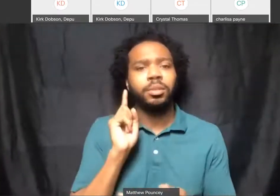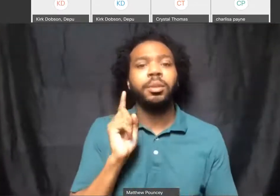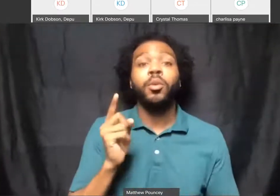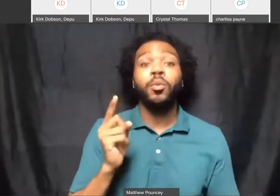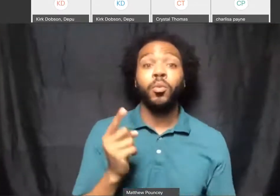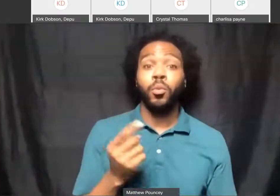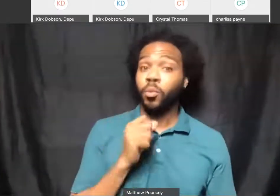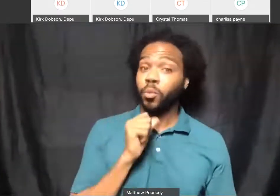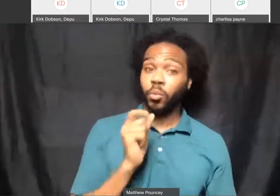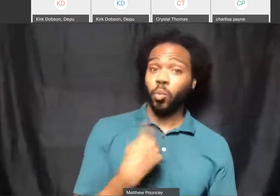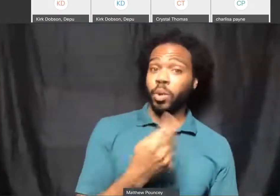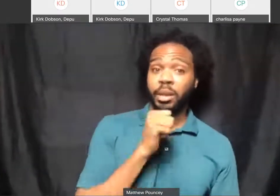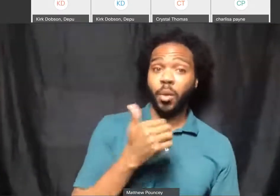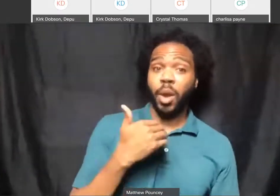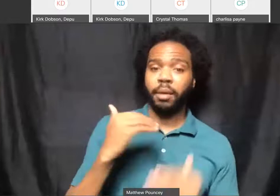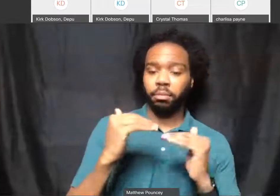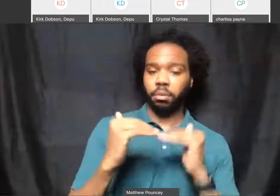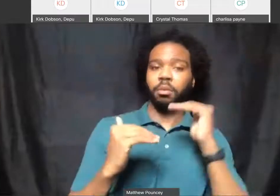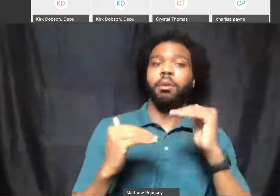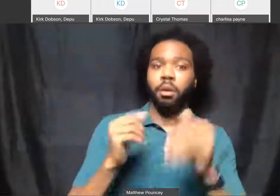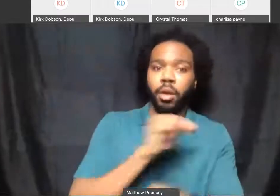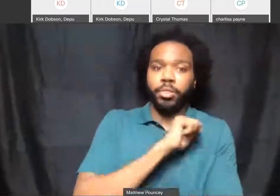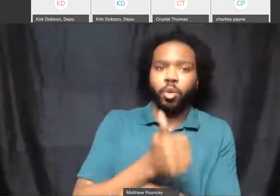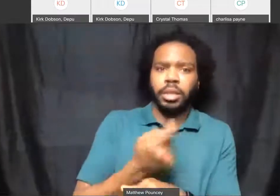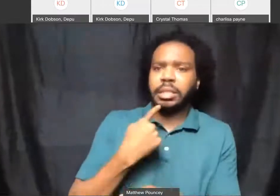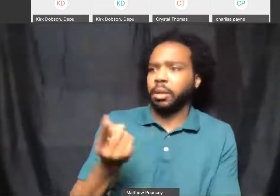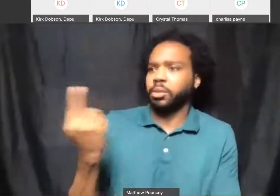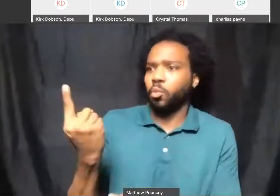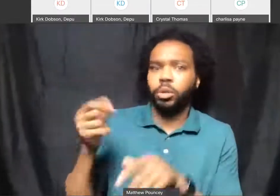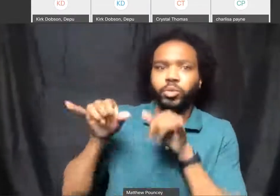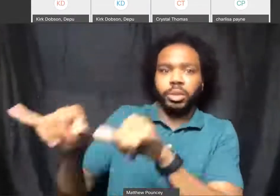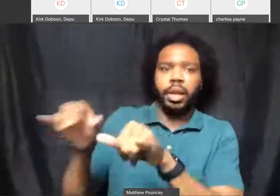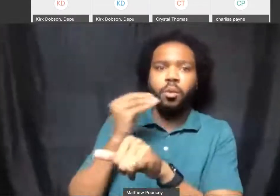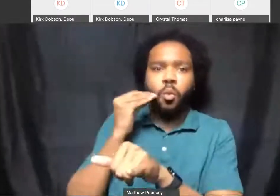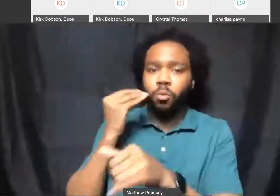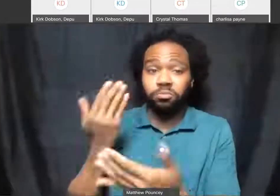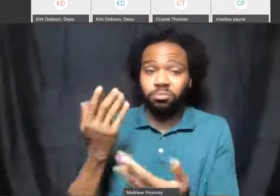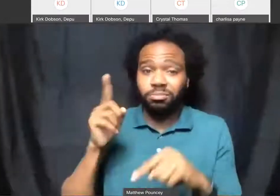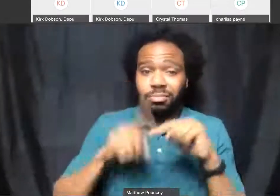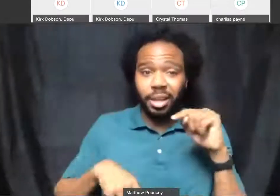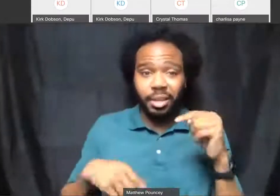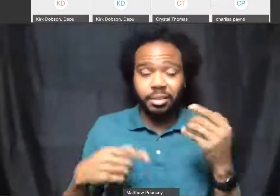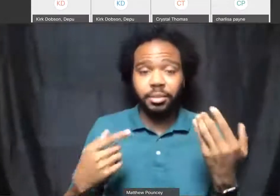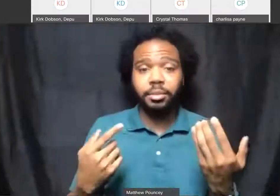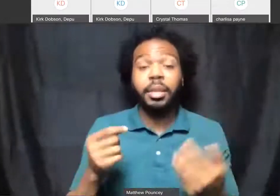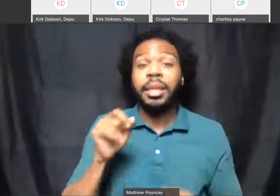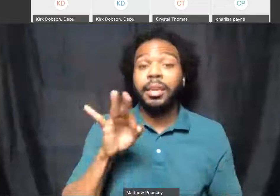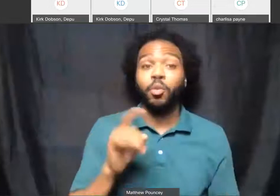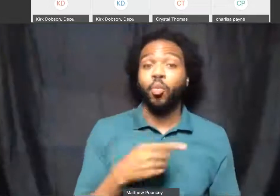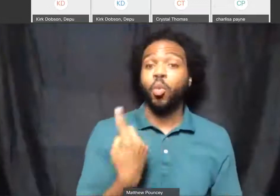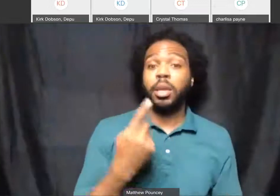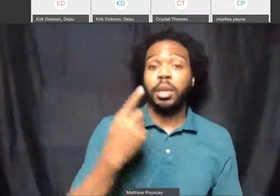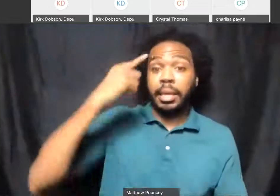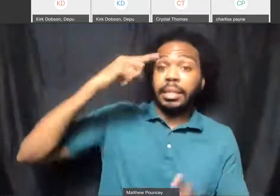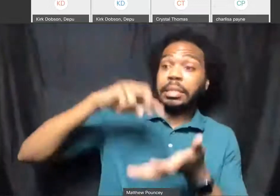more authority to quarantine someone or tell them to stay at home. If we intend to impose any